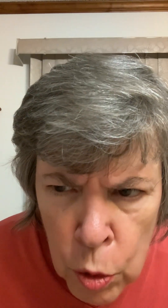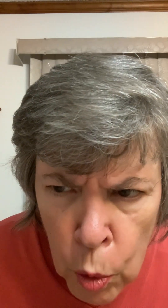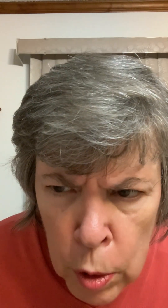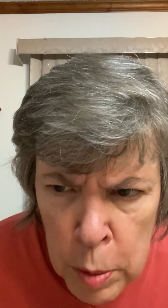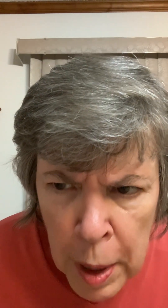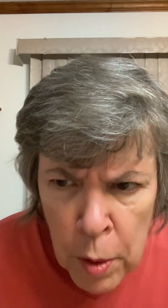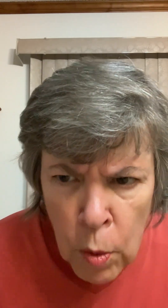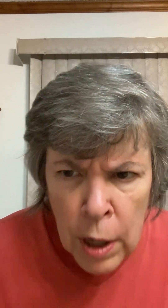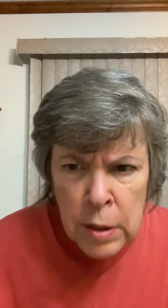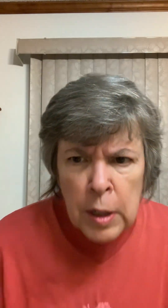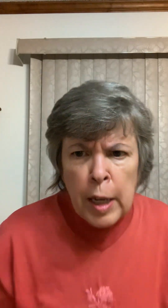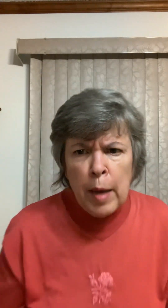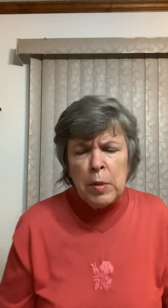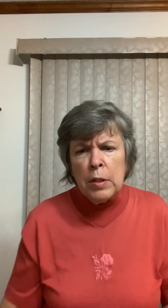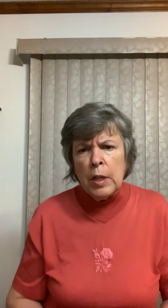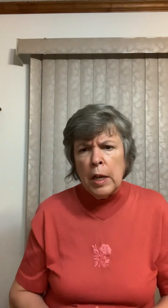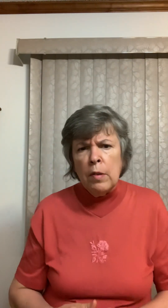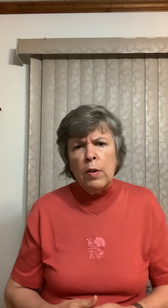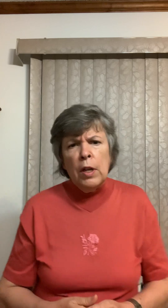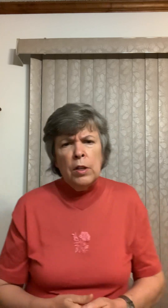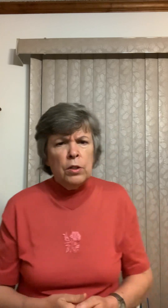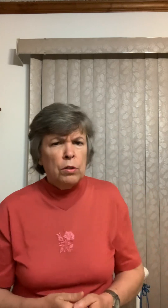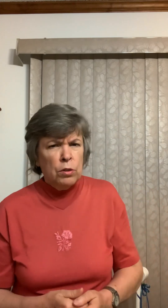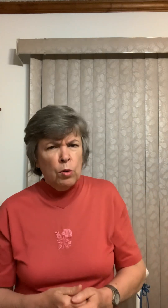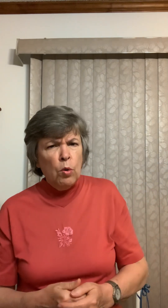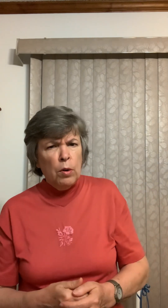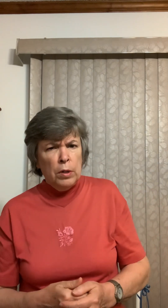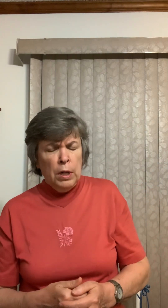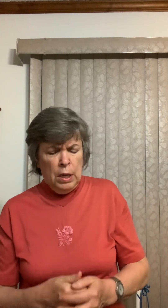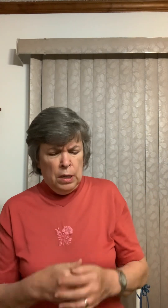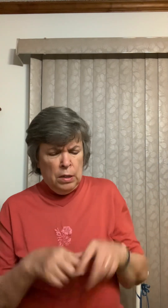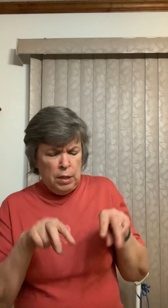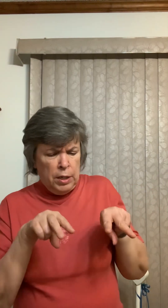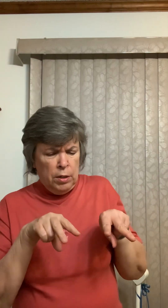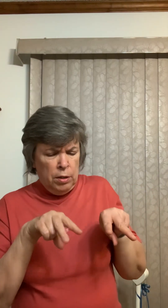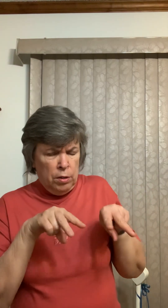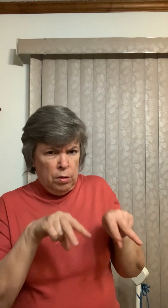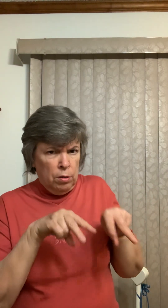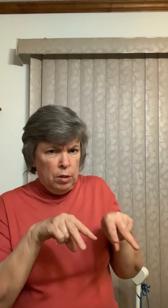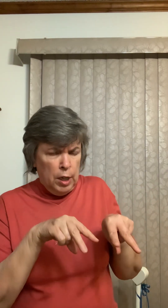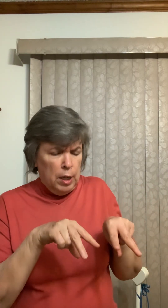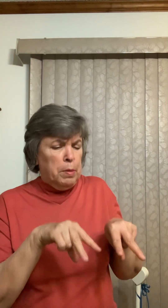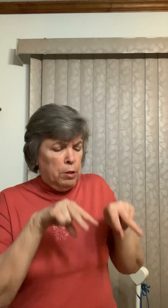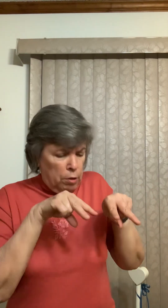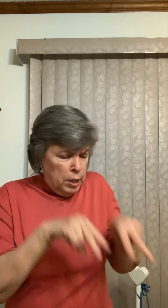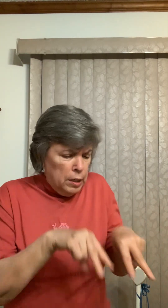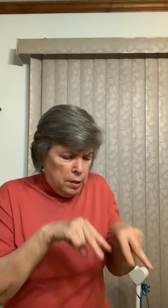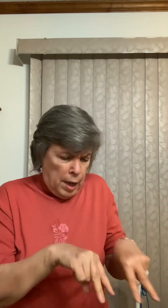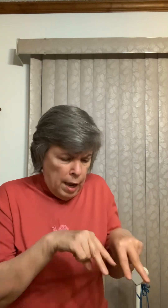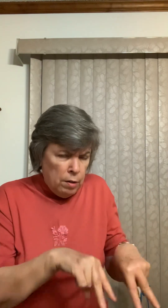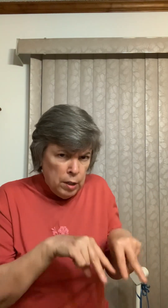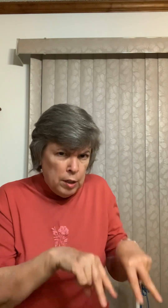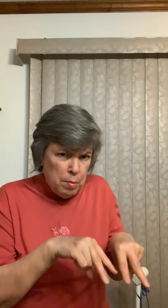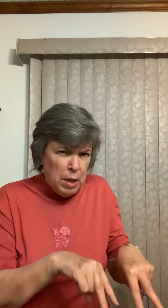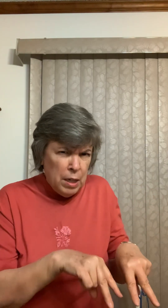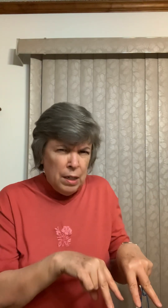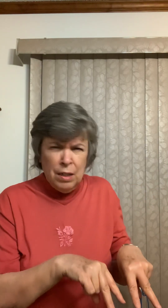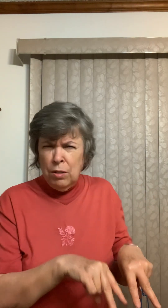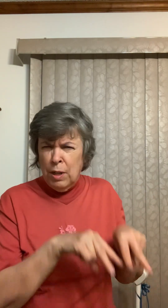Scorned by the ones he came to save. So scorn is like looking, but you're looking down on somebody and you have